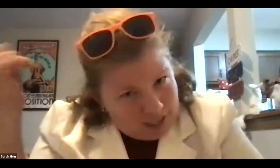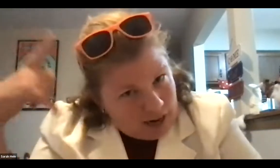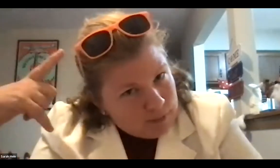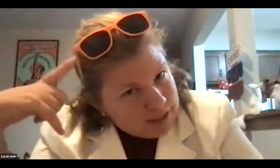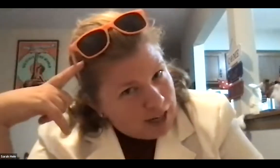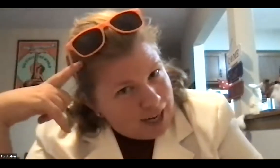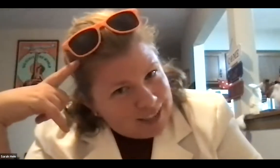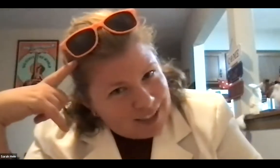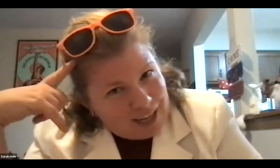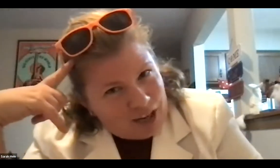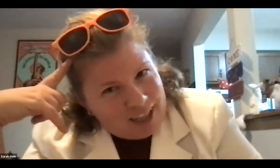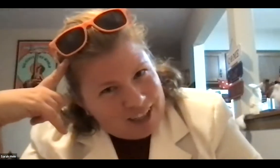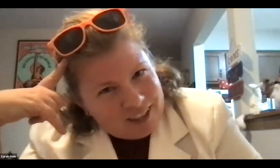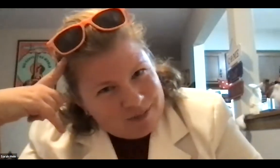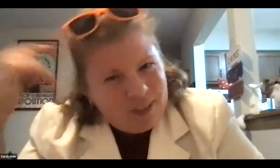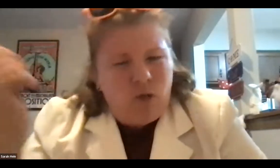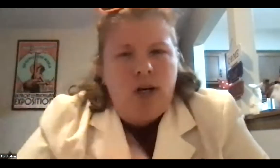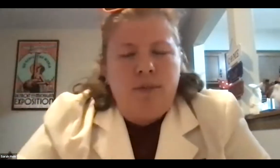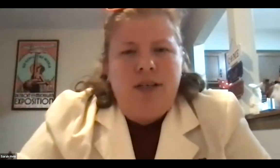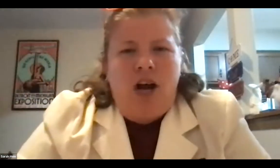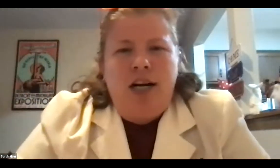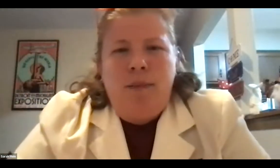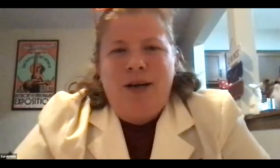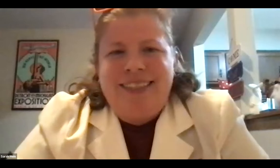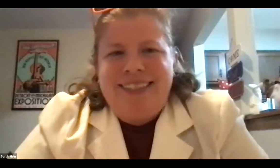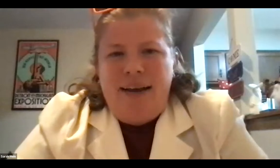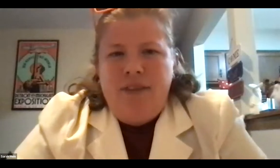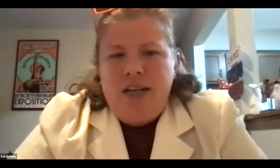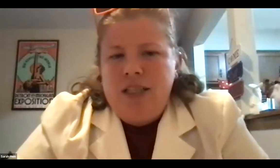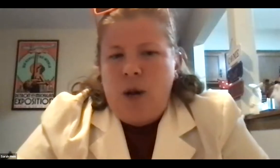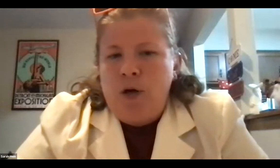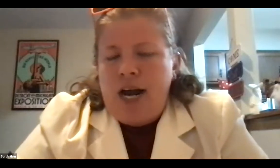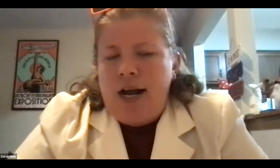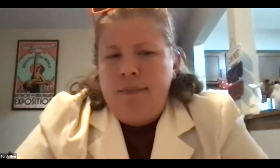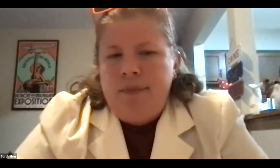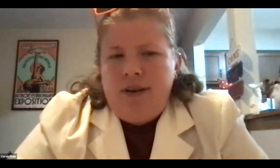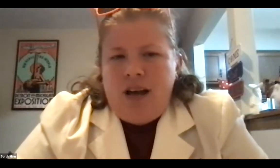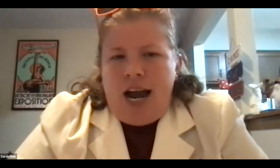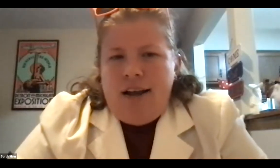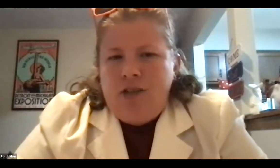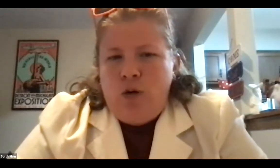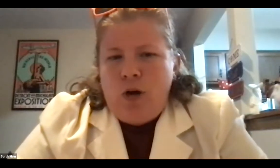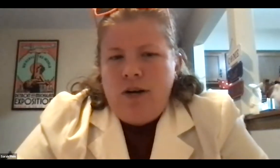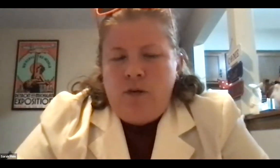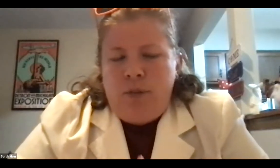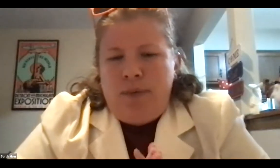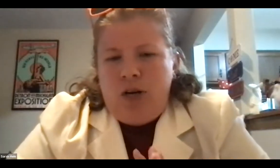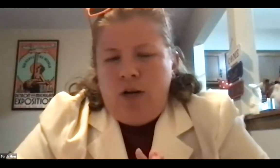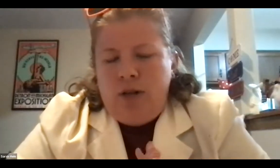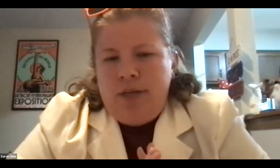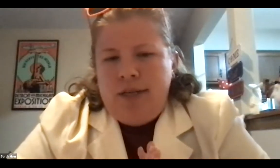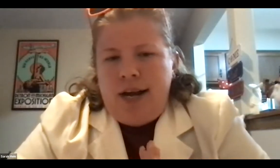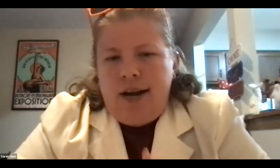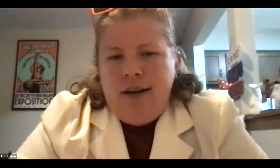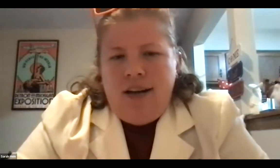You can see I have my sunglasses on right here. We're going to be talking about safety in the summertime. I have two wonderful people